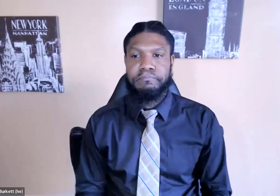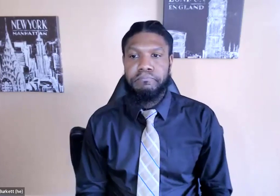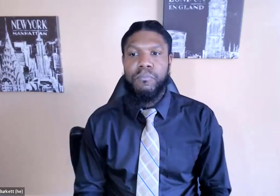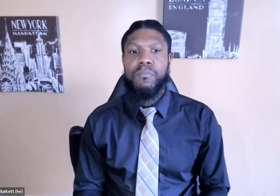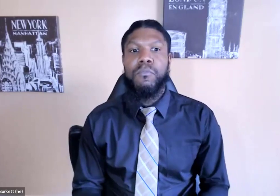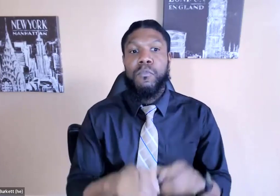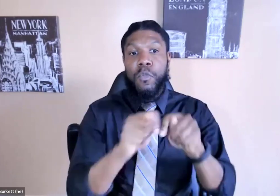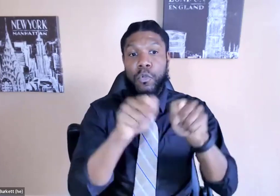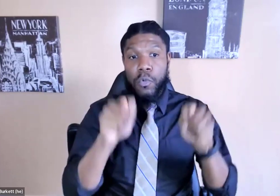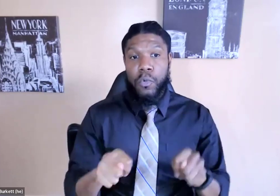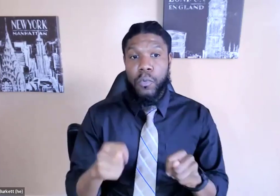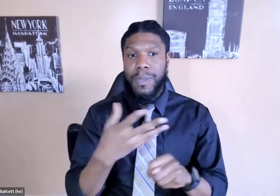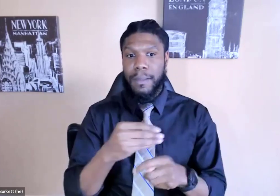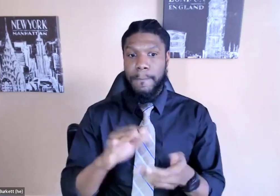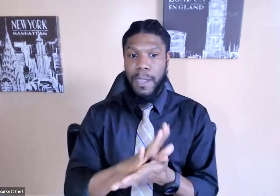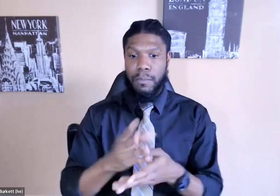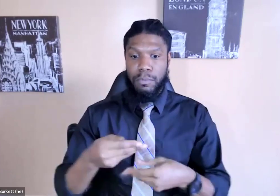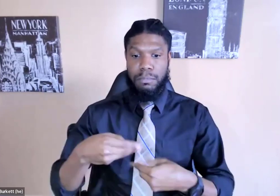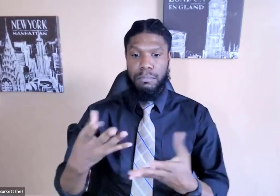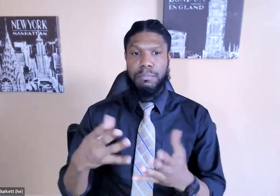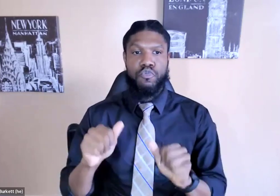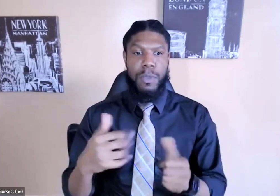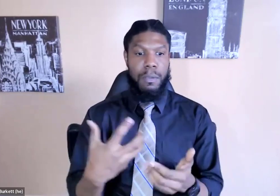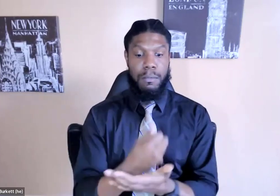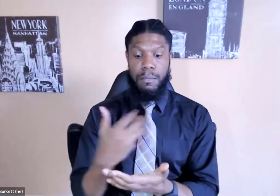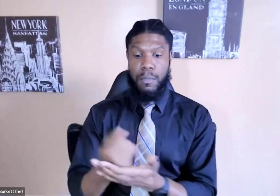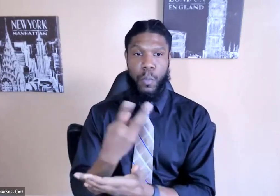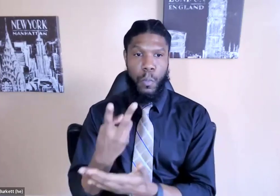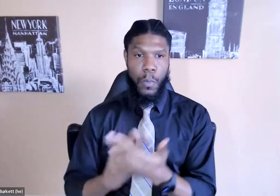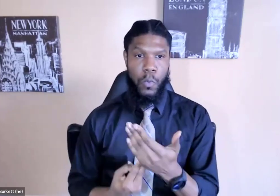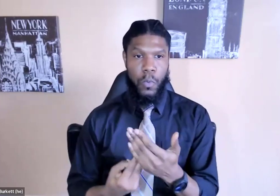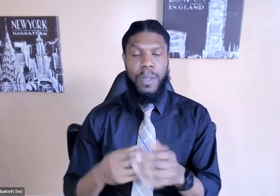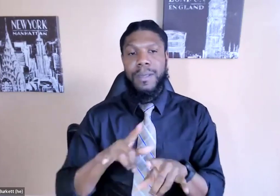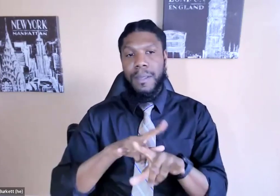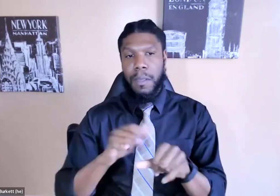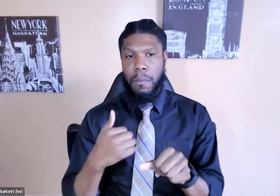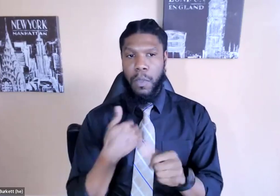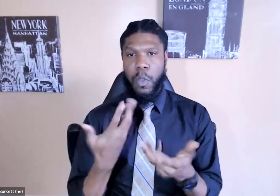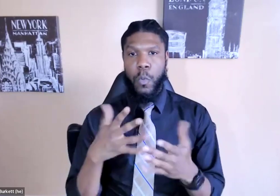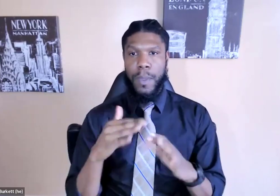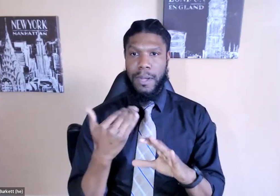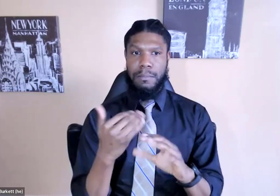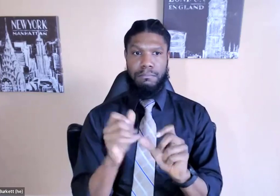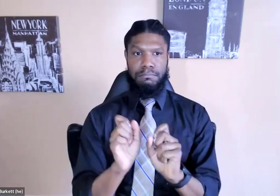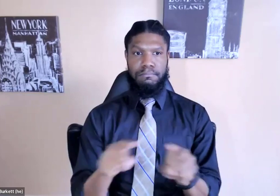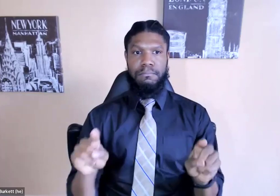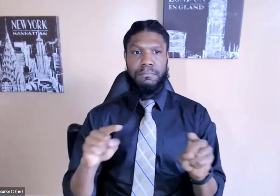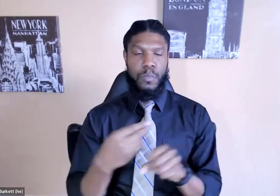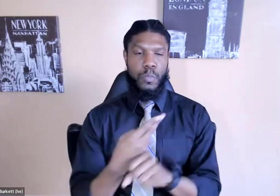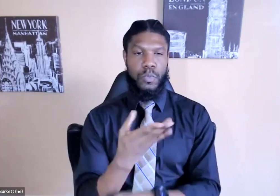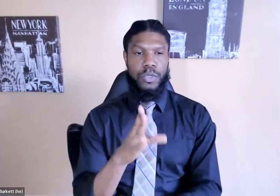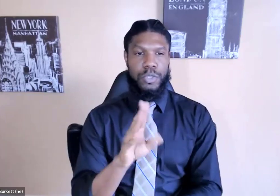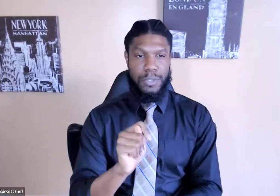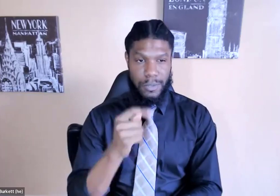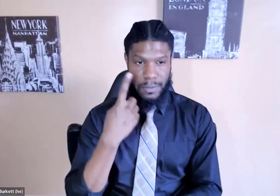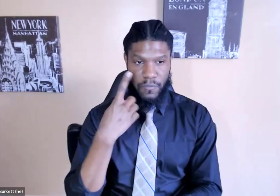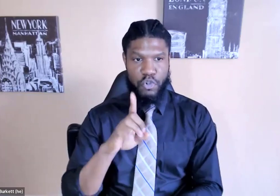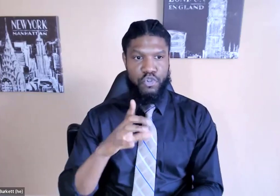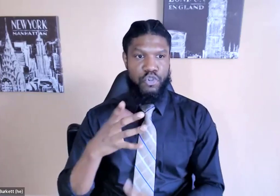and the handout for this discussion at this time, but I've also shared them in the chat for your convenience.